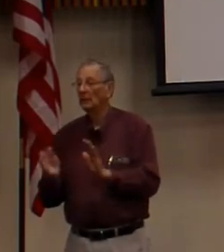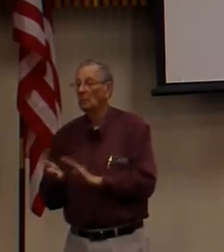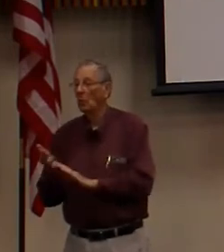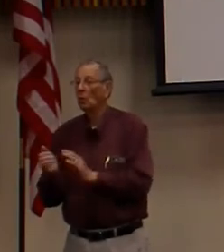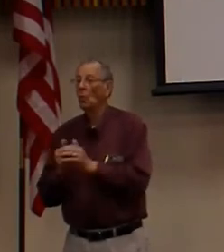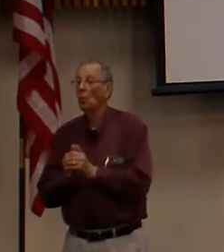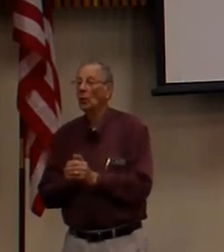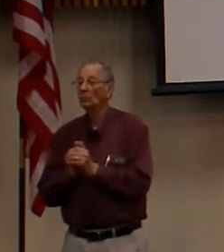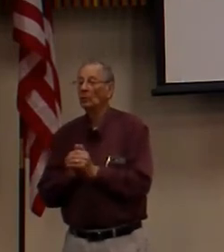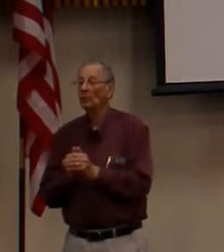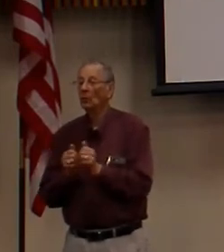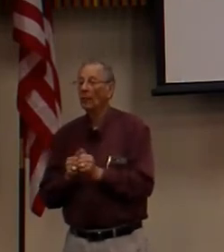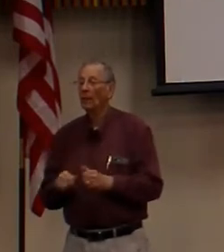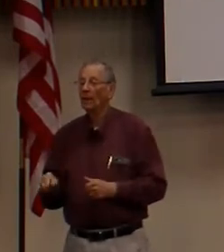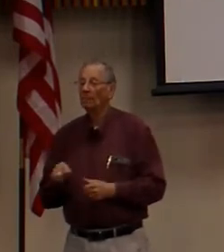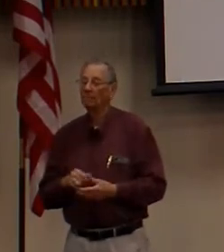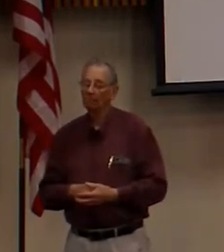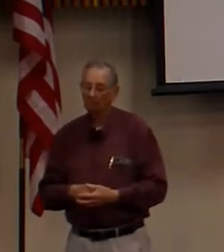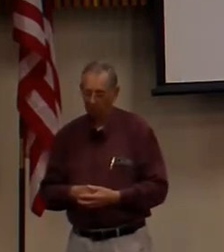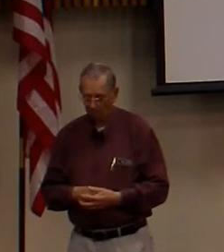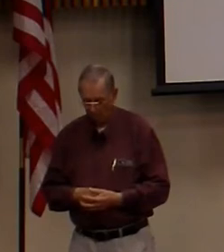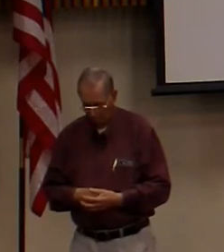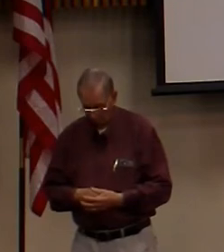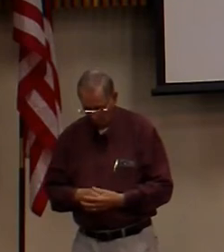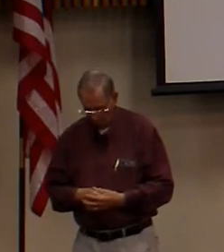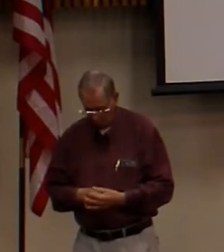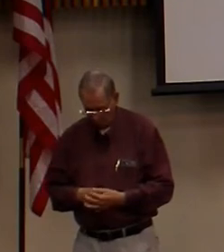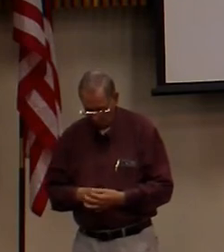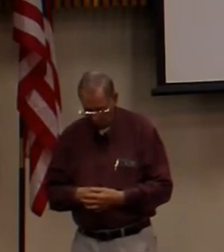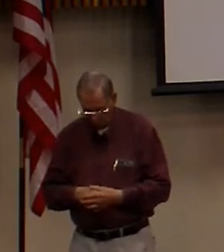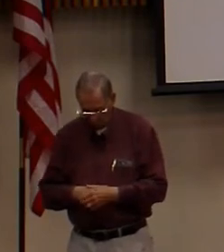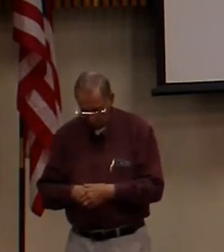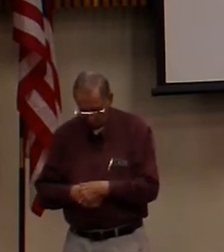worshiping with them there.